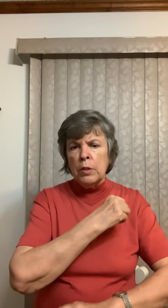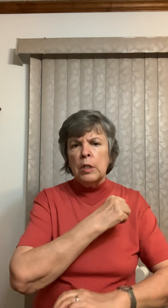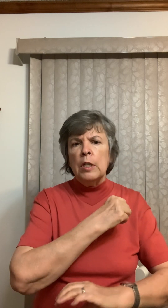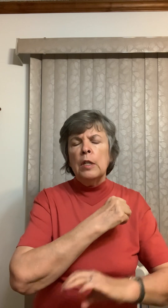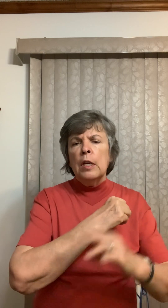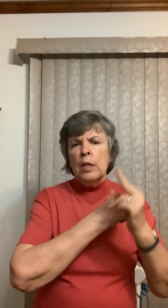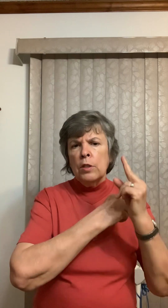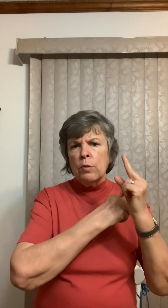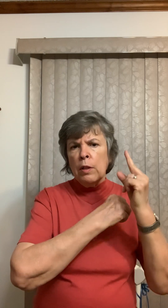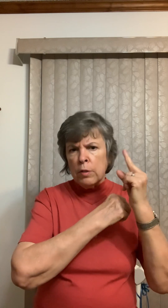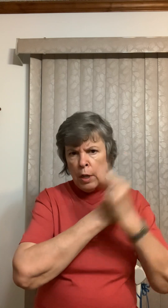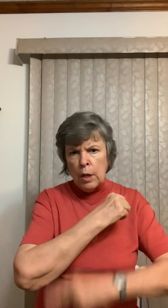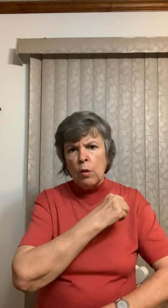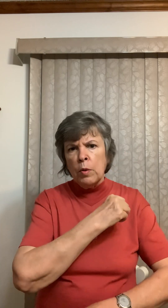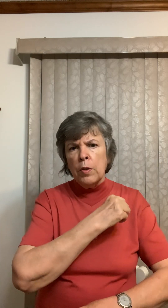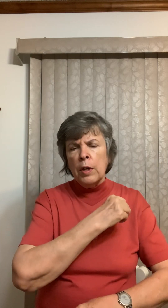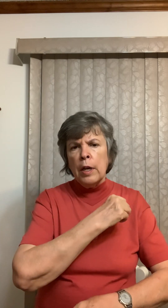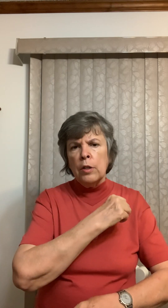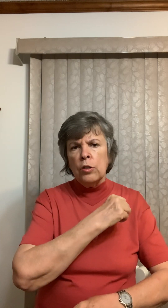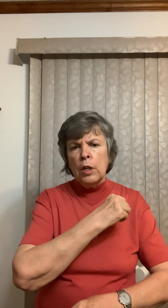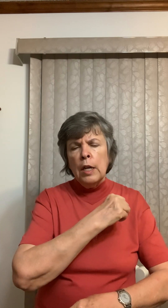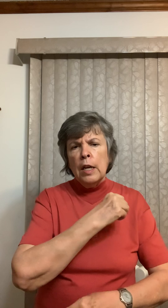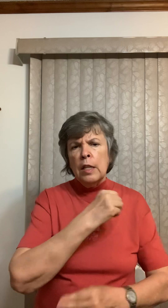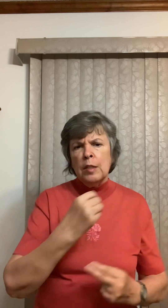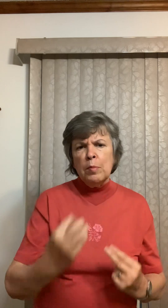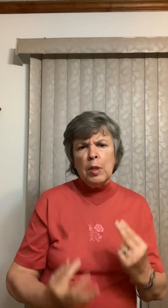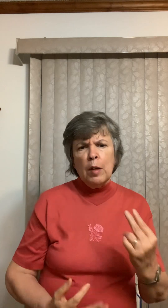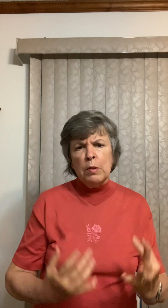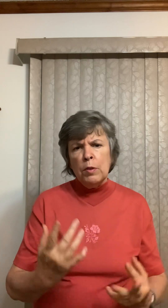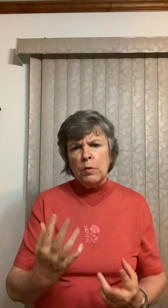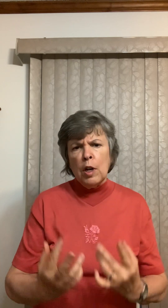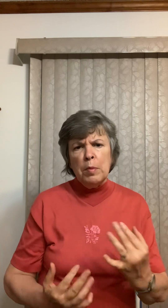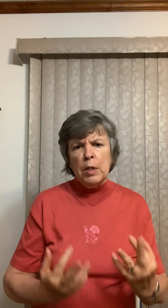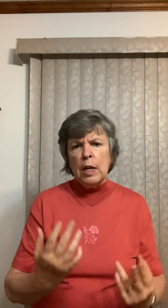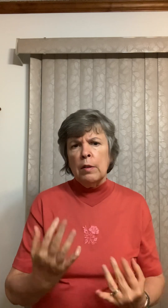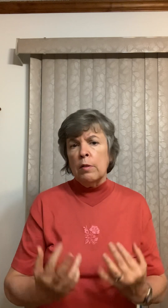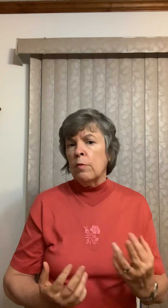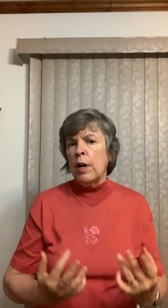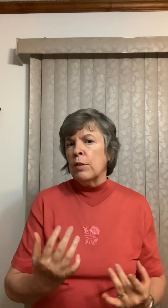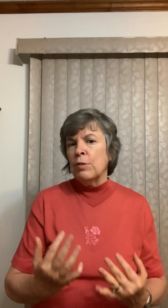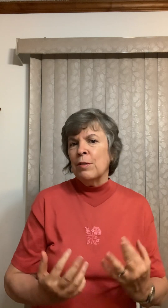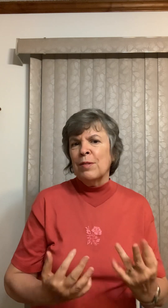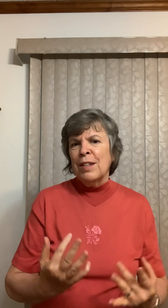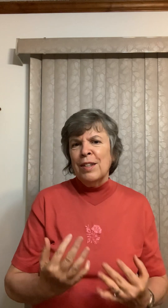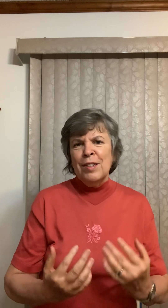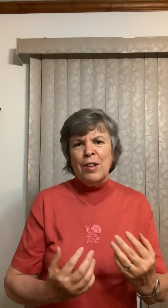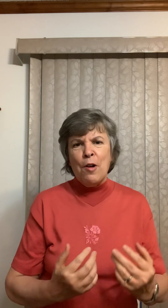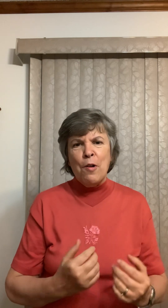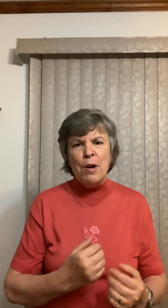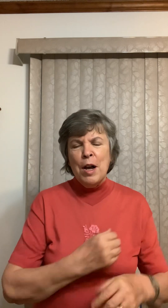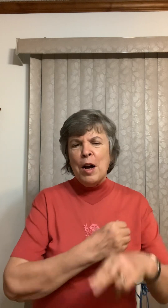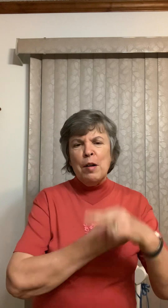C. And so I learned hell with the H. And then sometimes if you have time, you can add a little fire to it. So